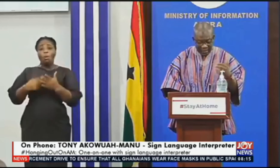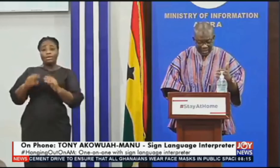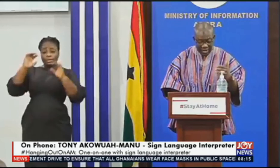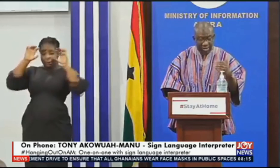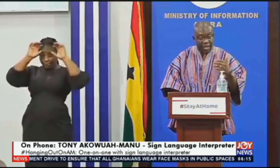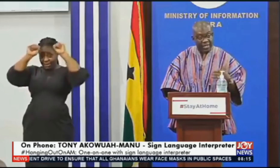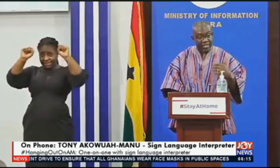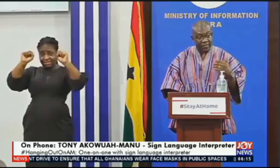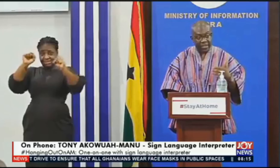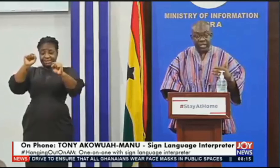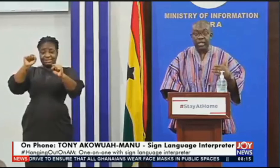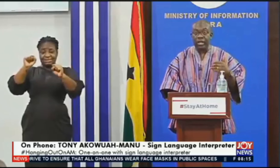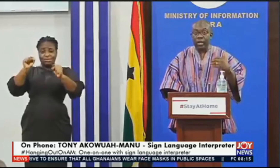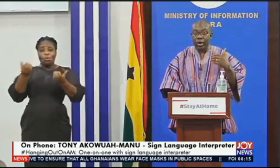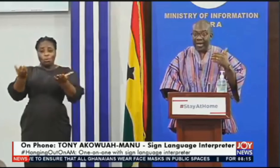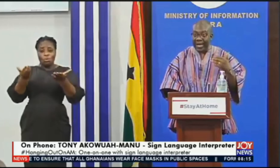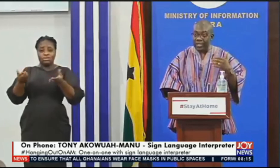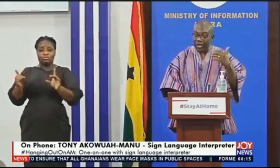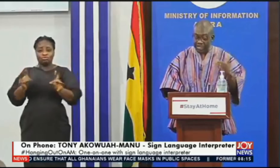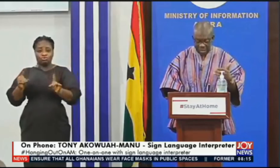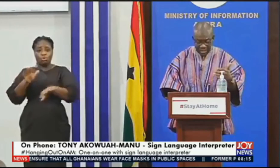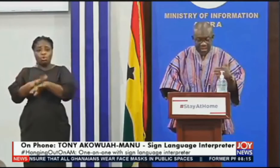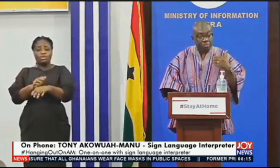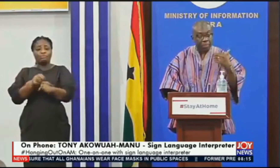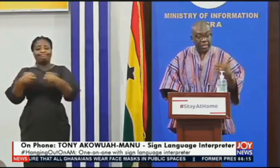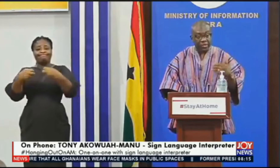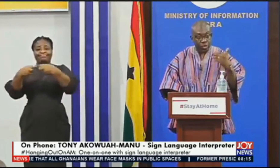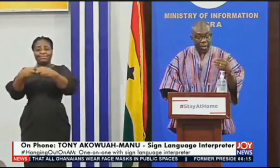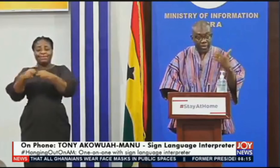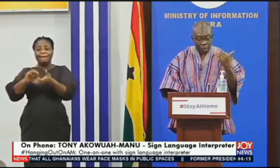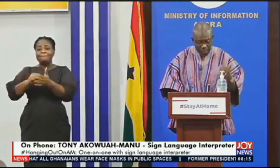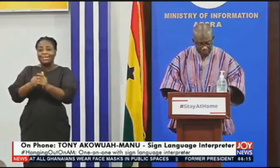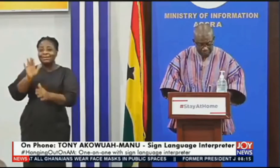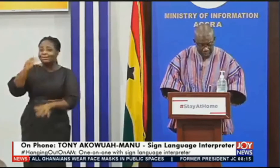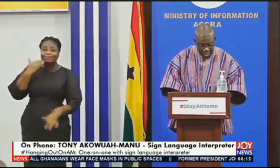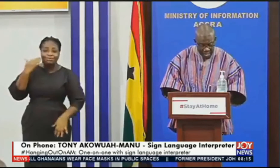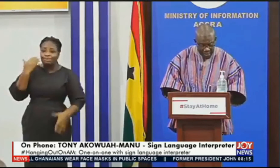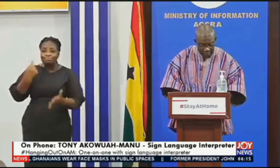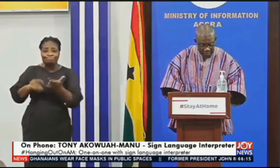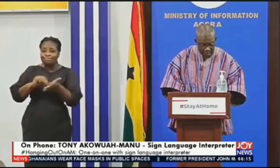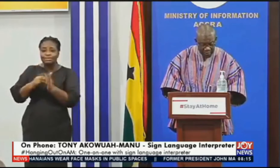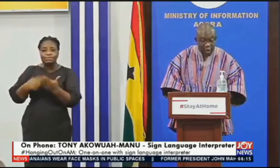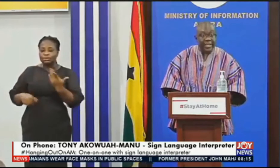been a great source of inspiration by teaching me more through my association with her.